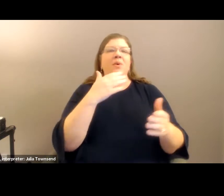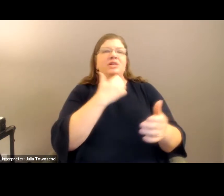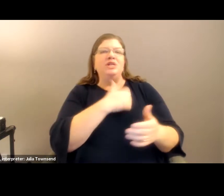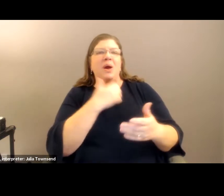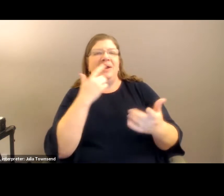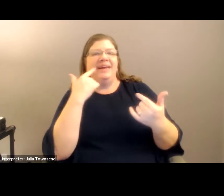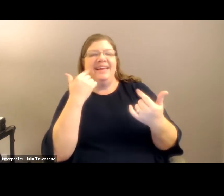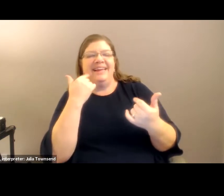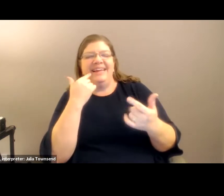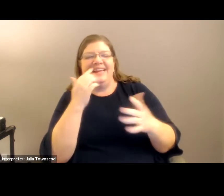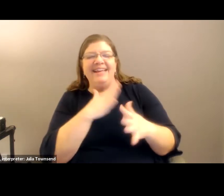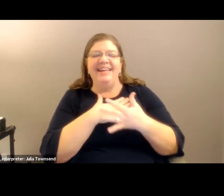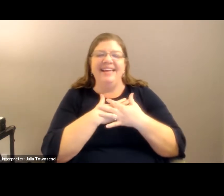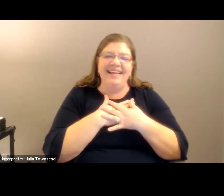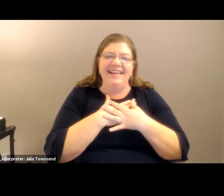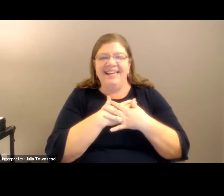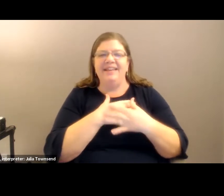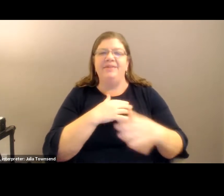Hello, me.